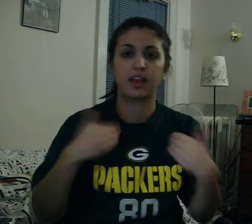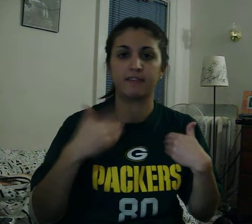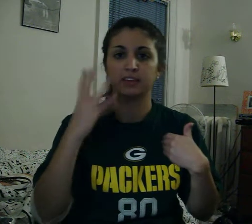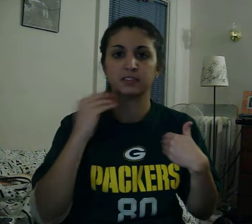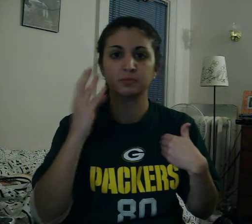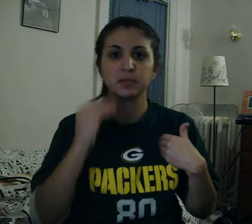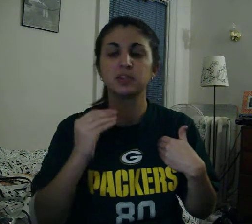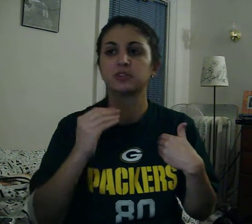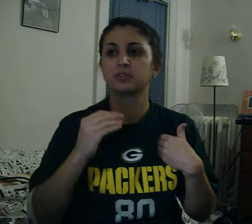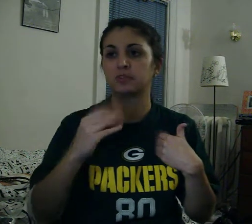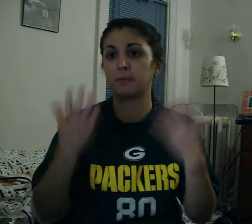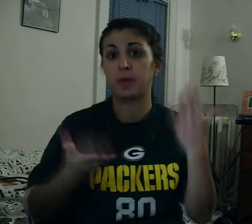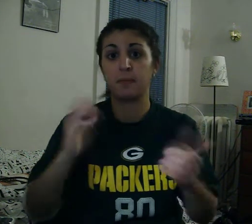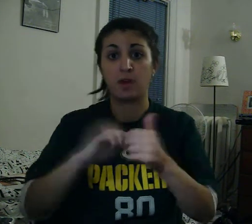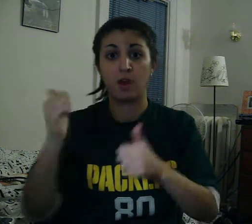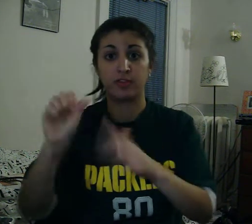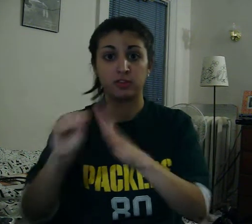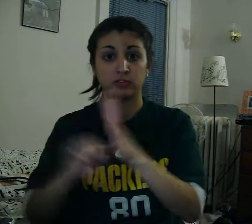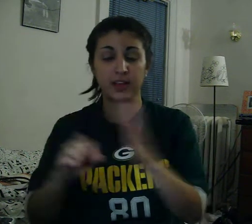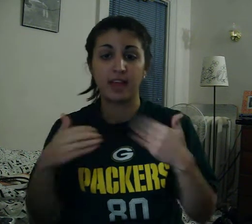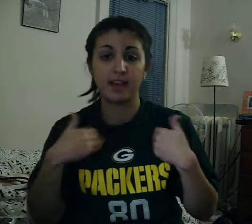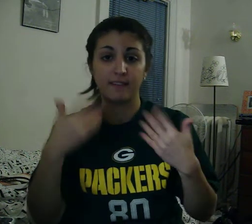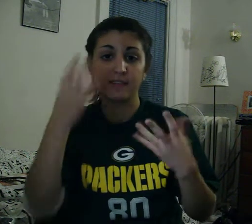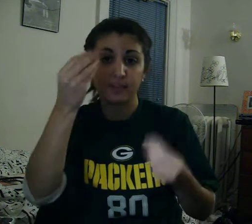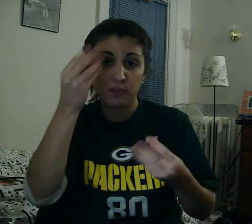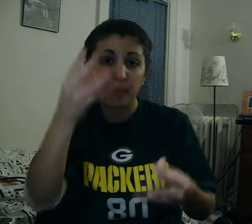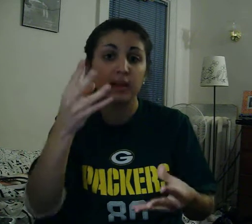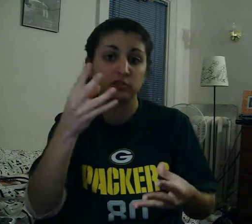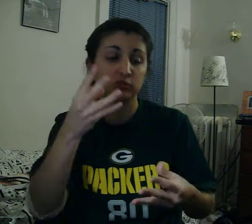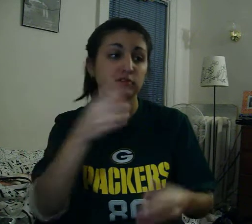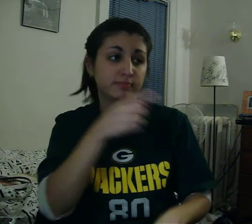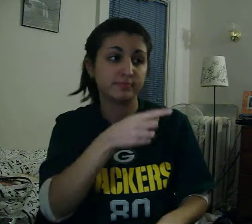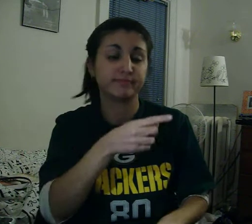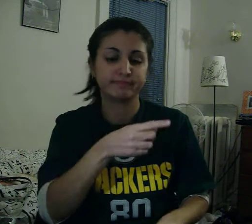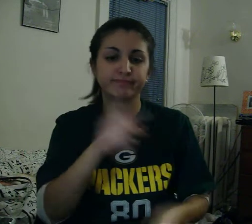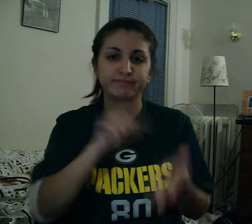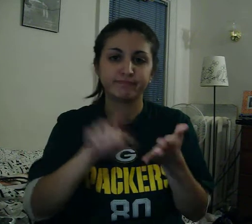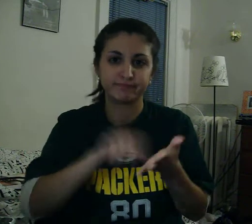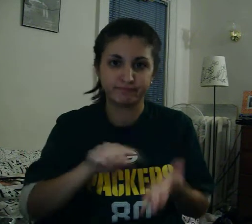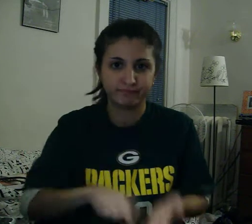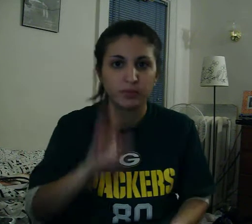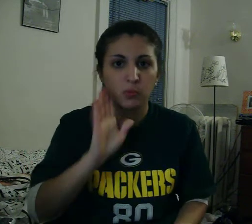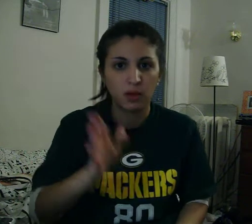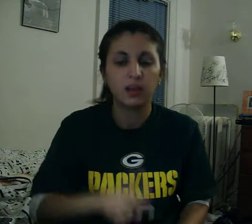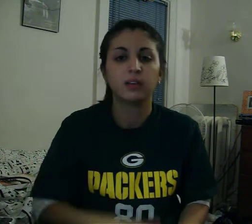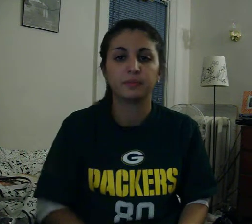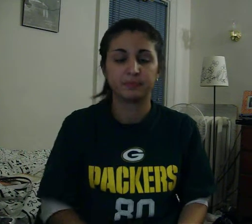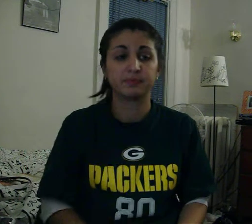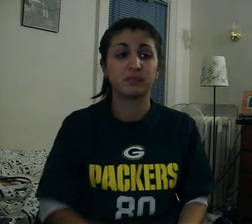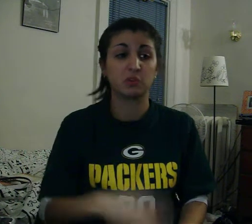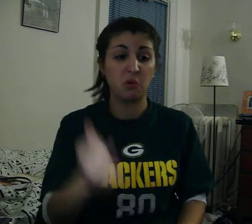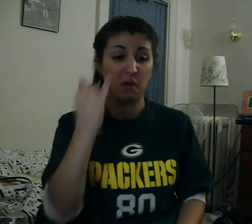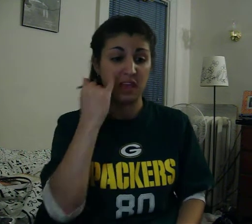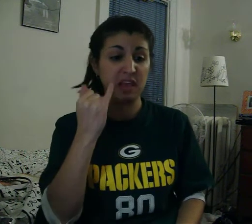that time, the prosecutor will determine whether or not there is probable cause to believe that this